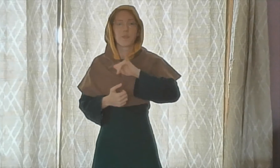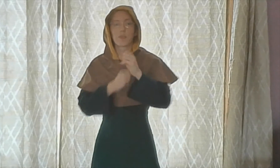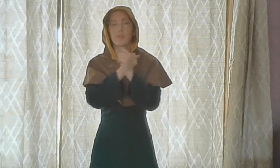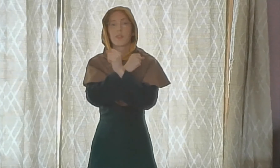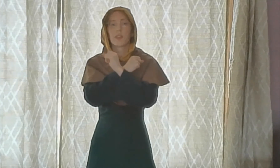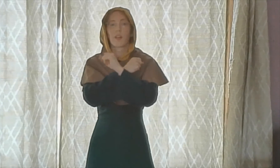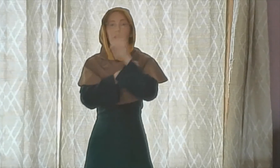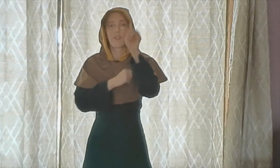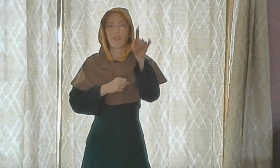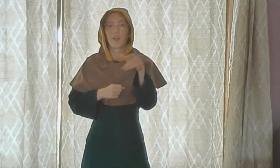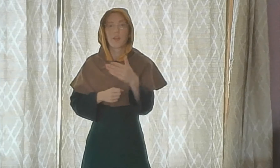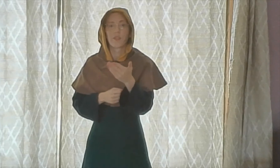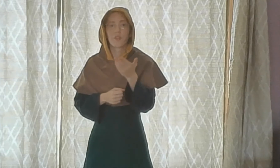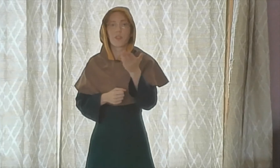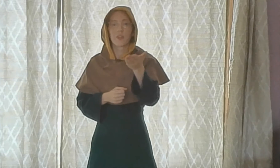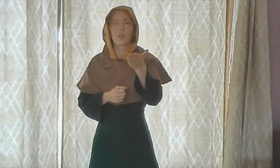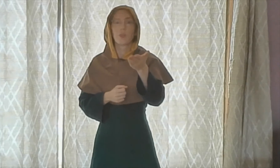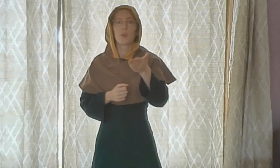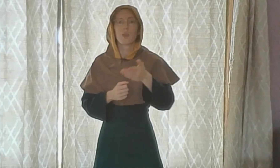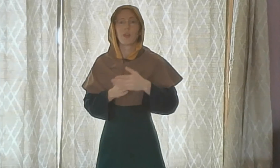feel. I fight for you.